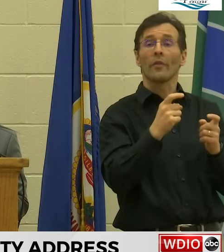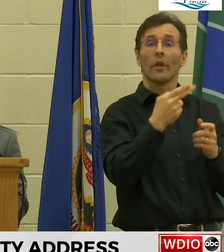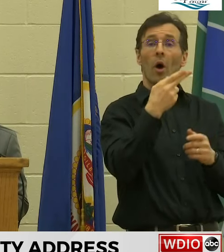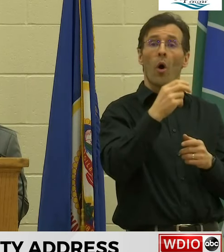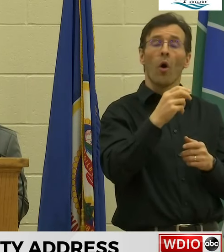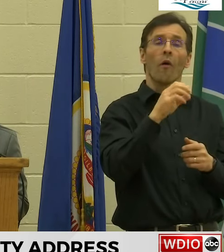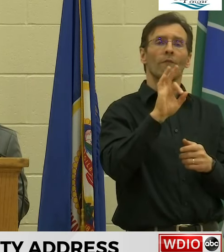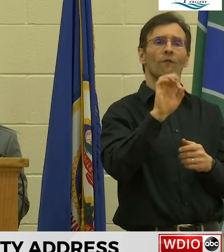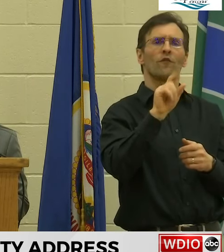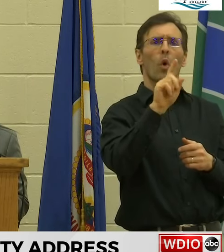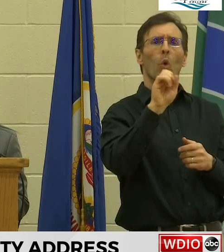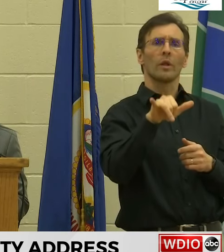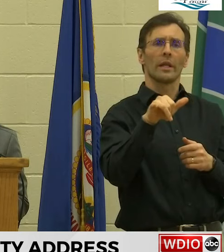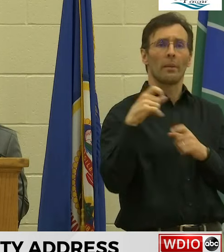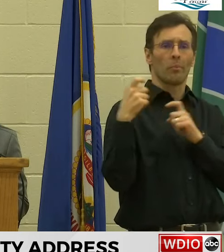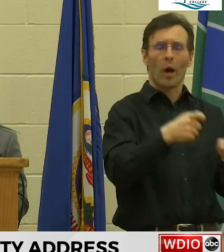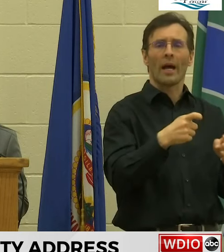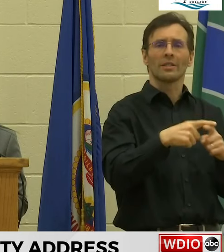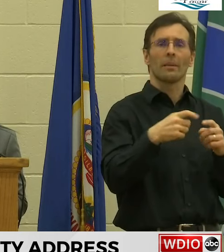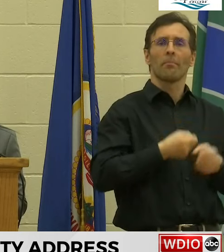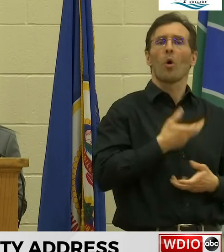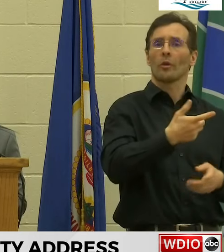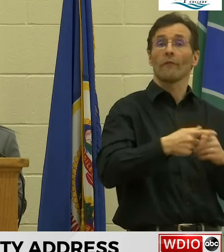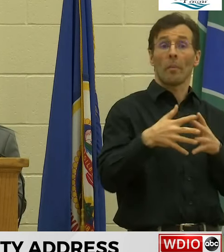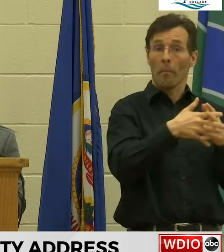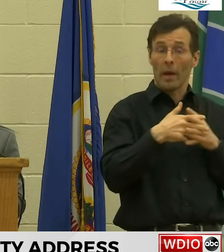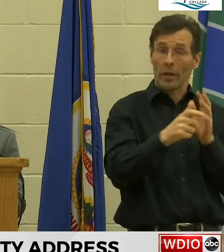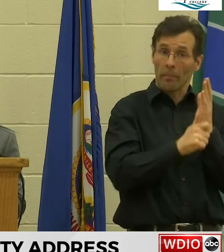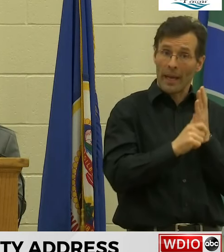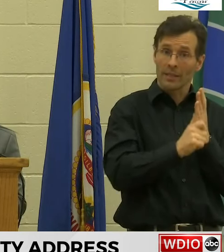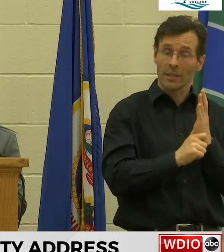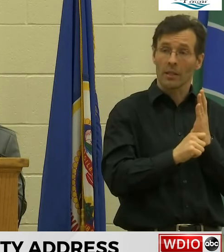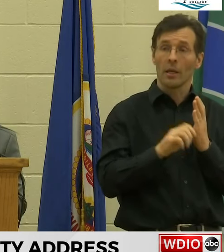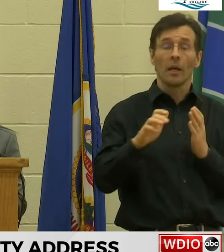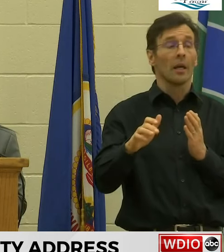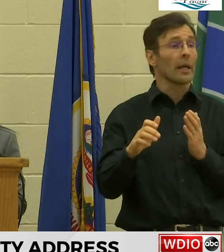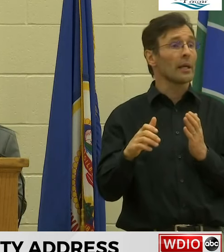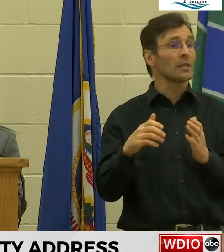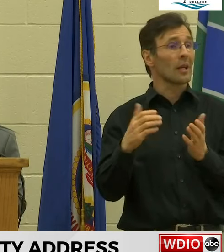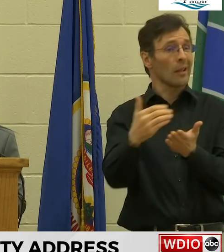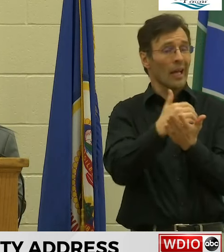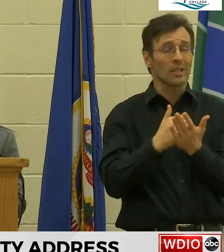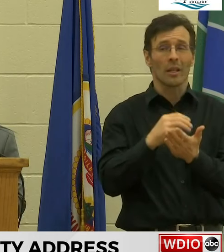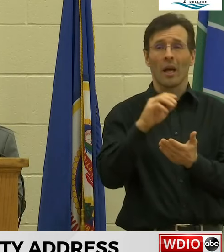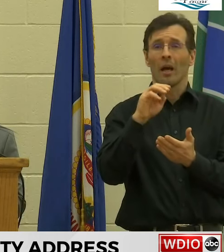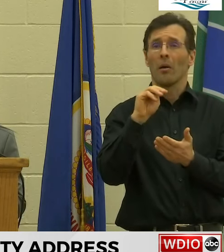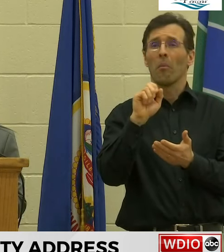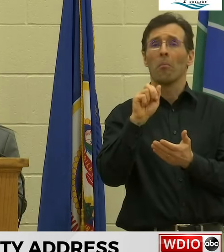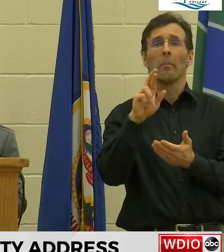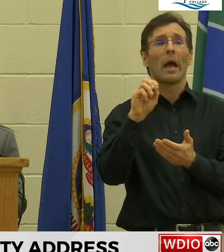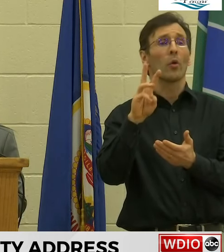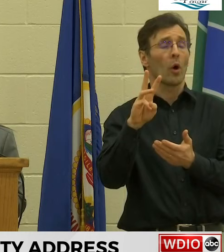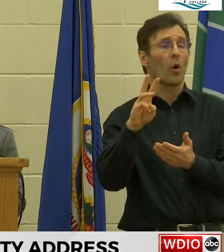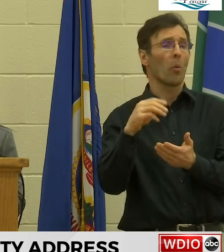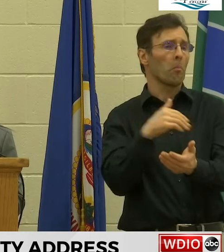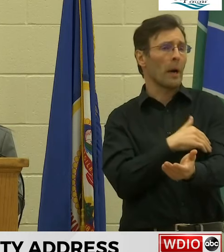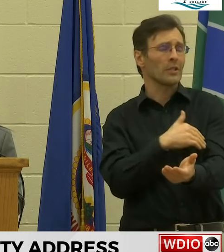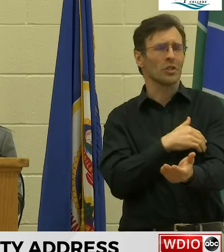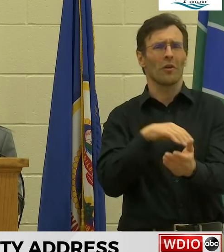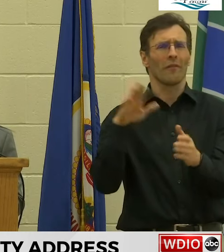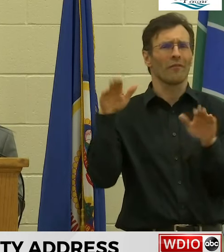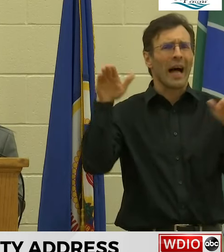in Poetry from America Magazine, and his collection, Marrow, Muscle, Flight, won the Midwest Book Award